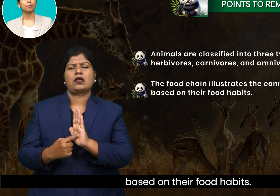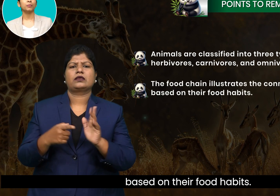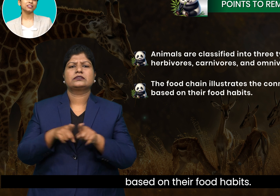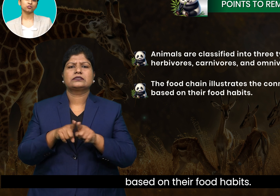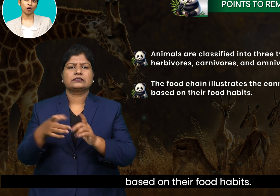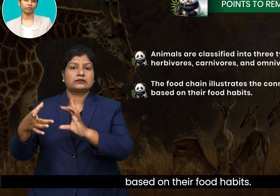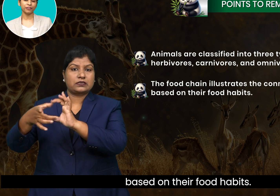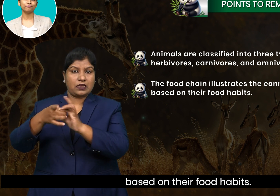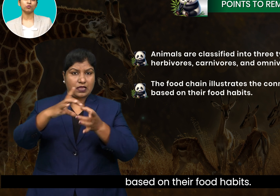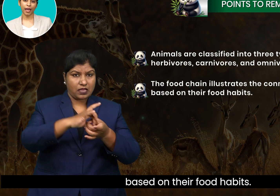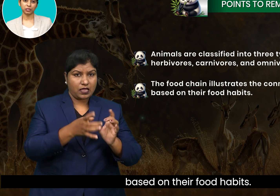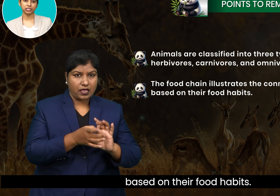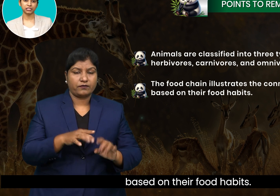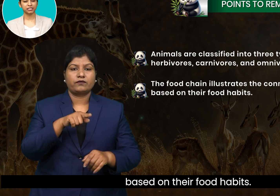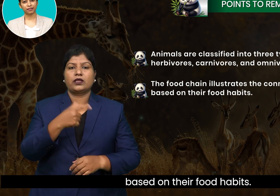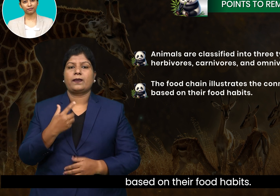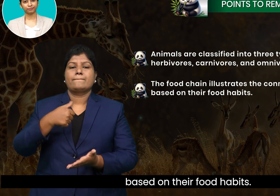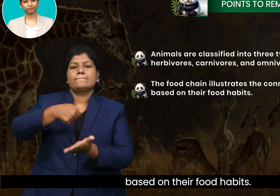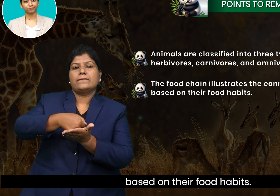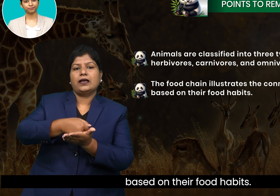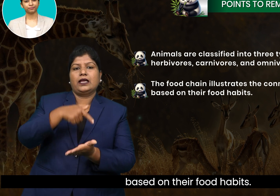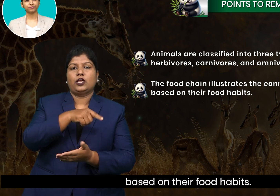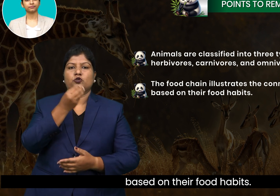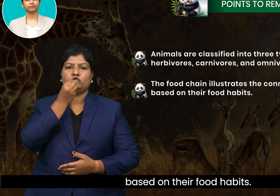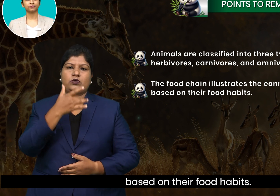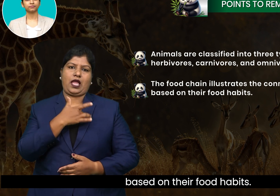animals based on their food habits.